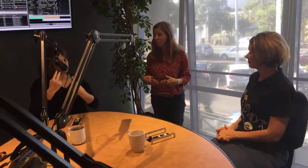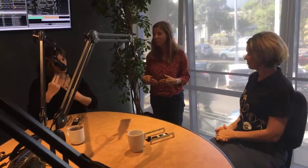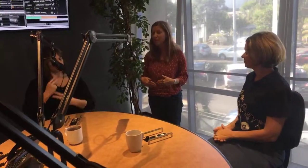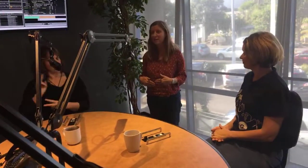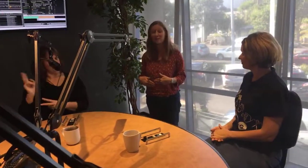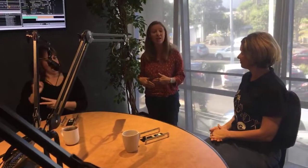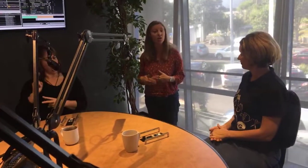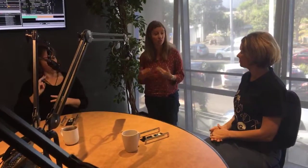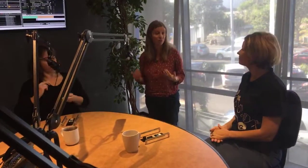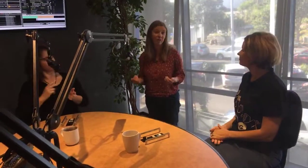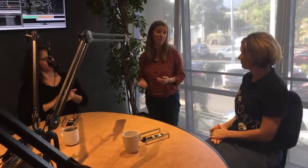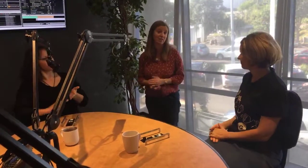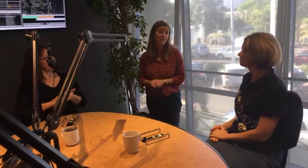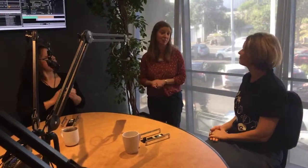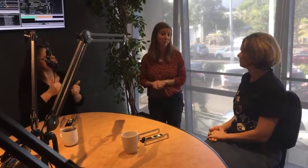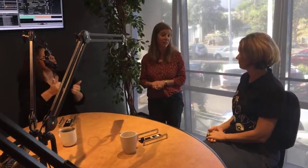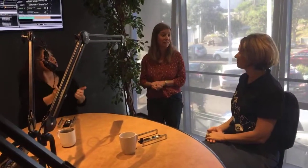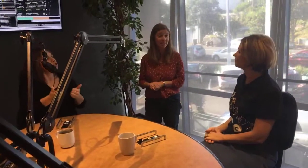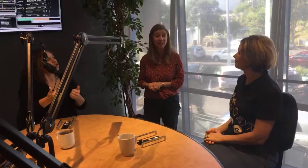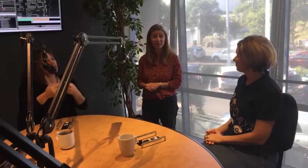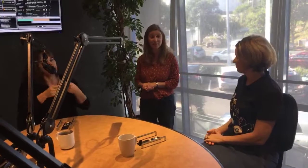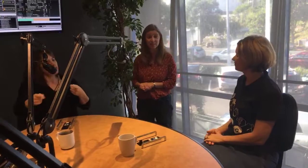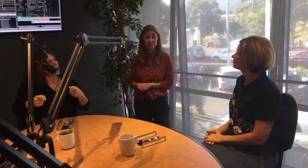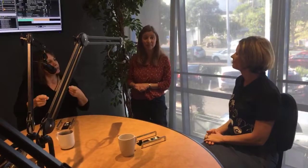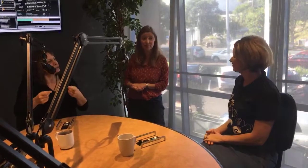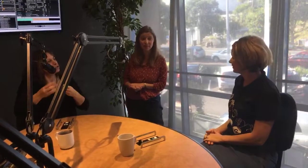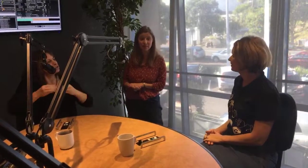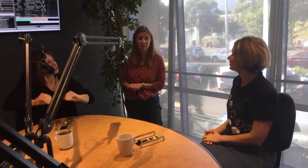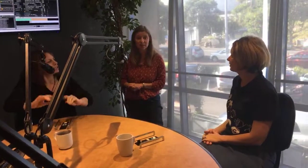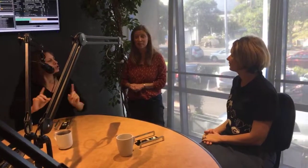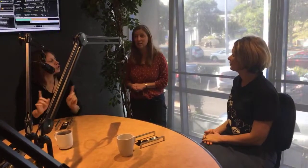So what would be a good phrase for them, basically?